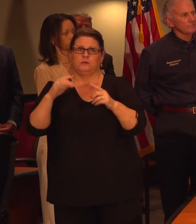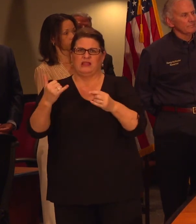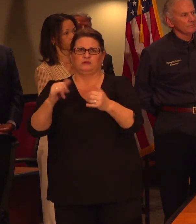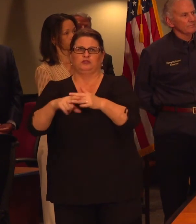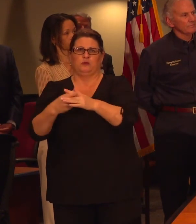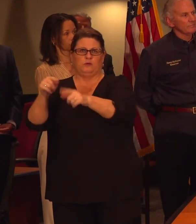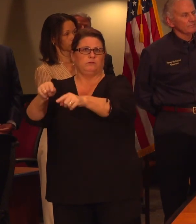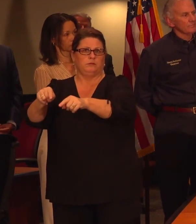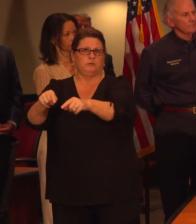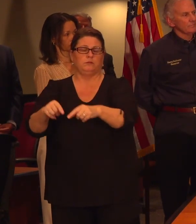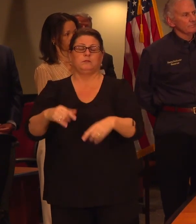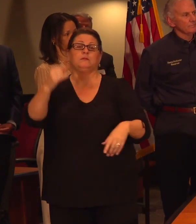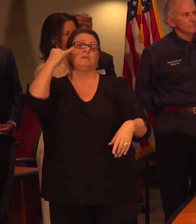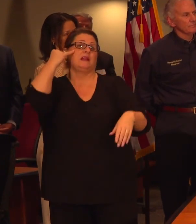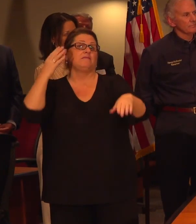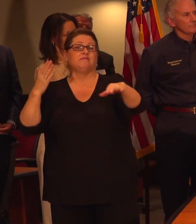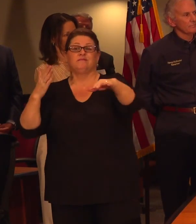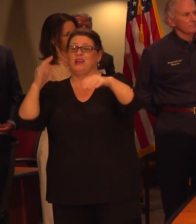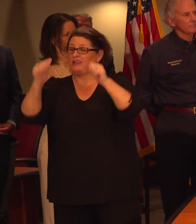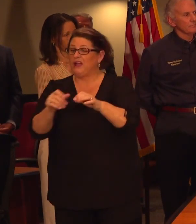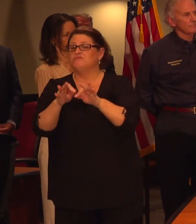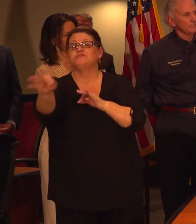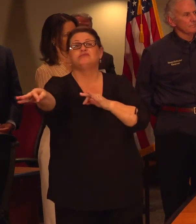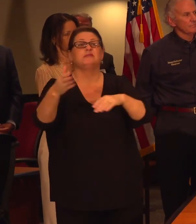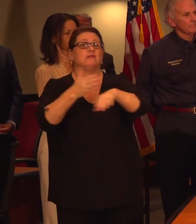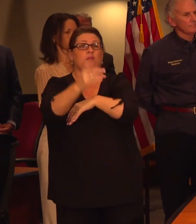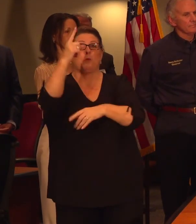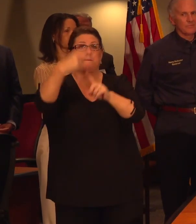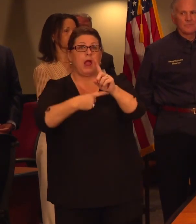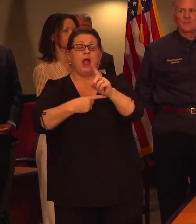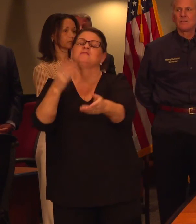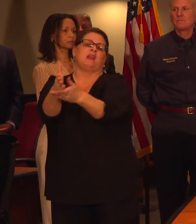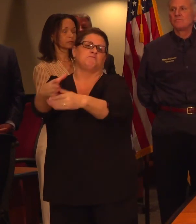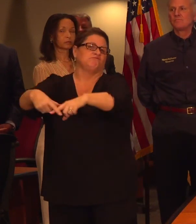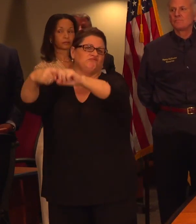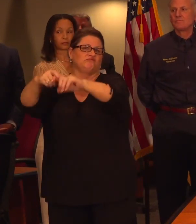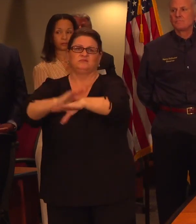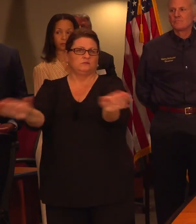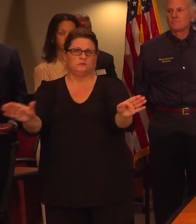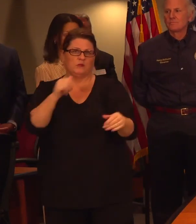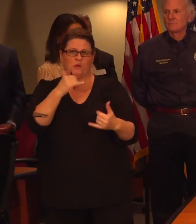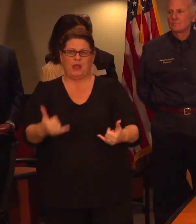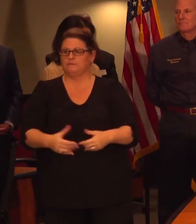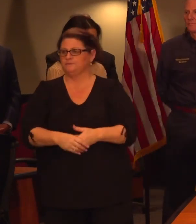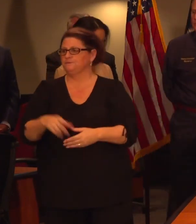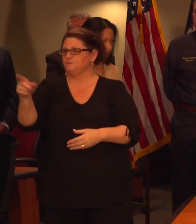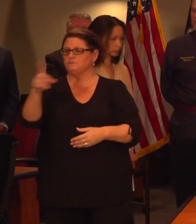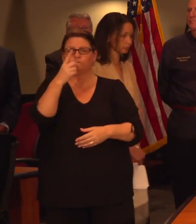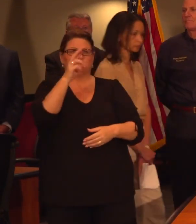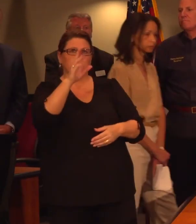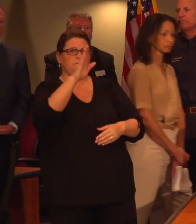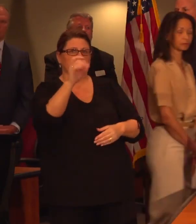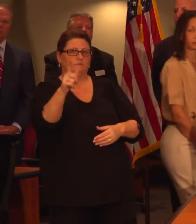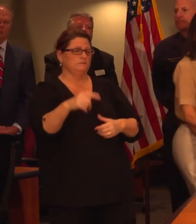those. Anything over 4 weeks that is elective, we are not doing. I have a question for Dr. Bell. Dr. Bell, what can